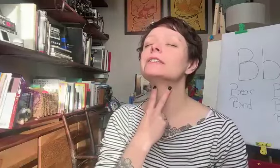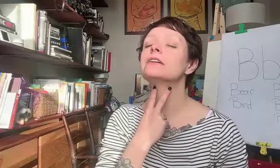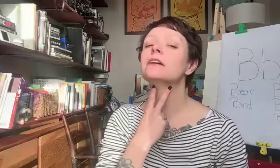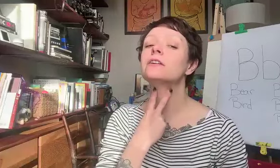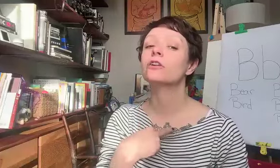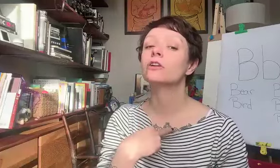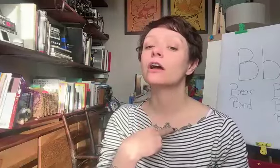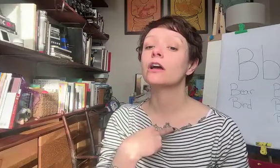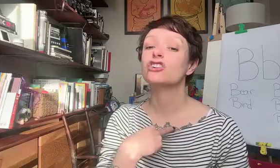voice.